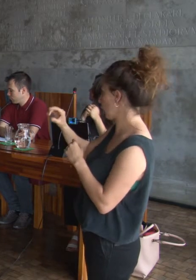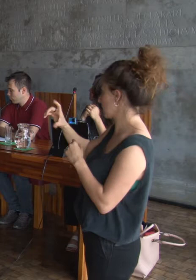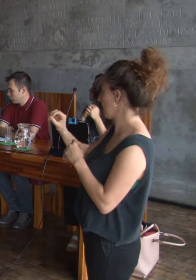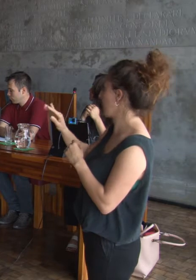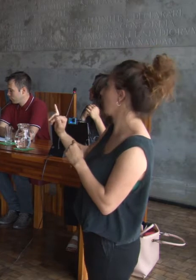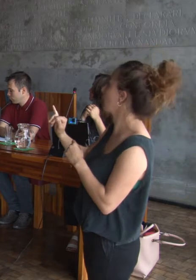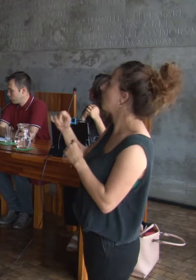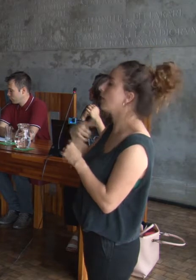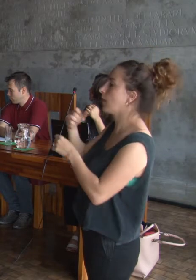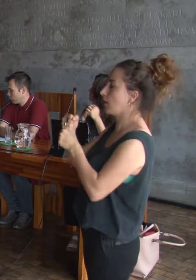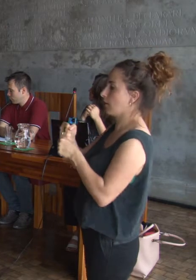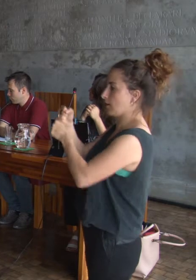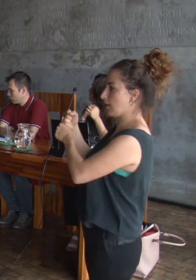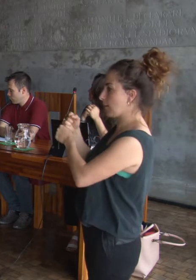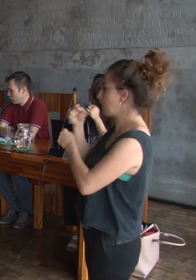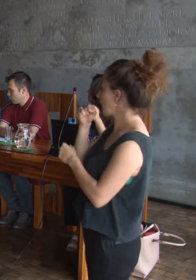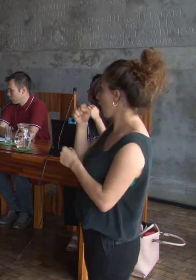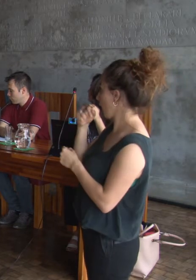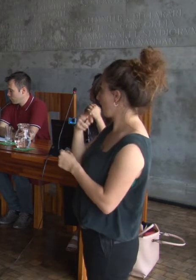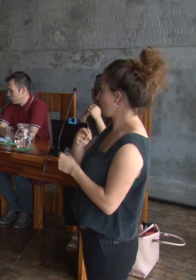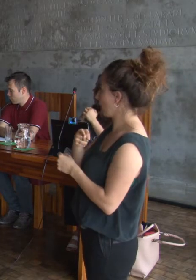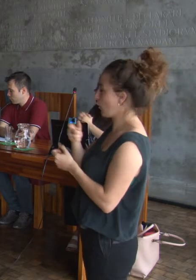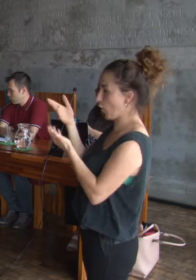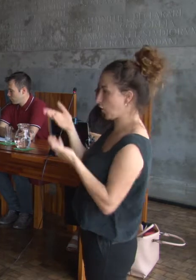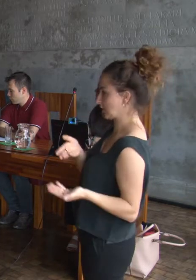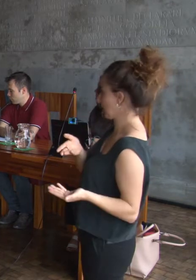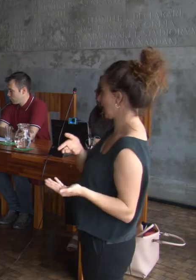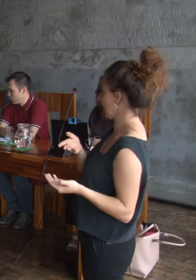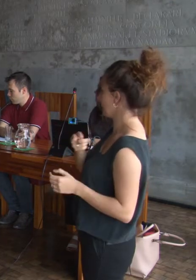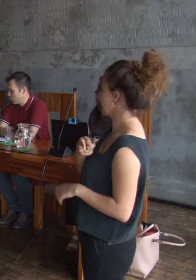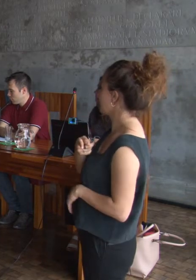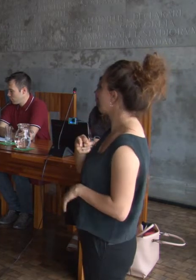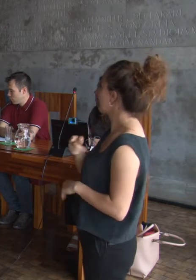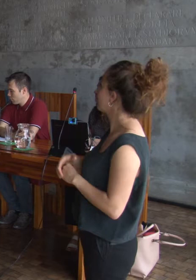and I'll pass the microphone to my guests here, my speakers.